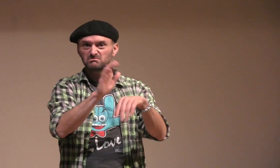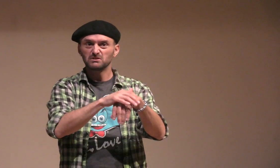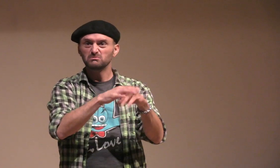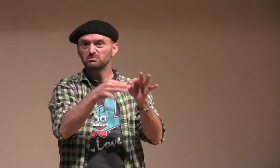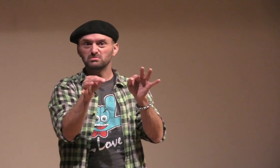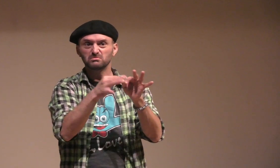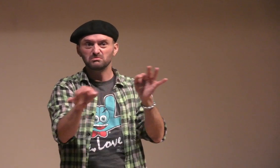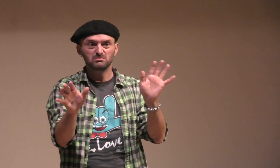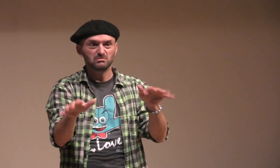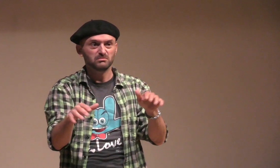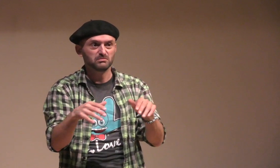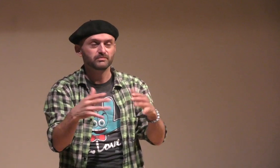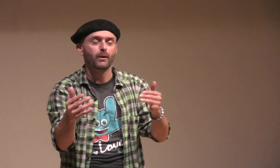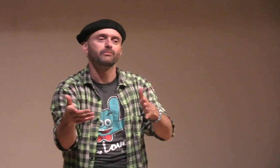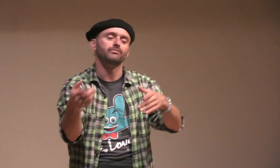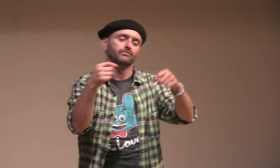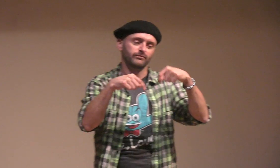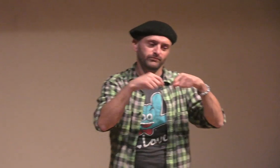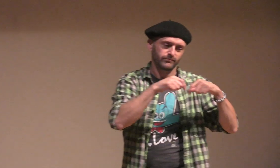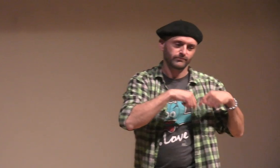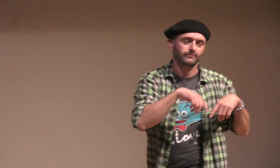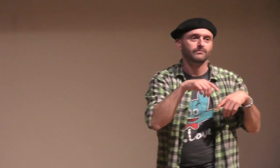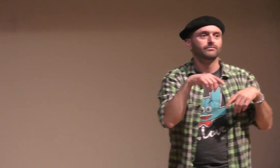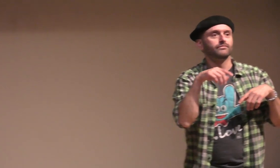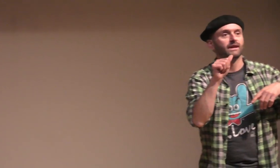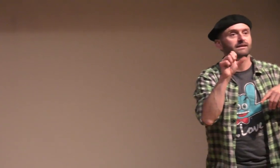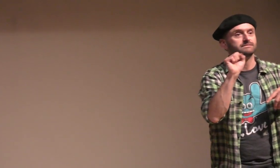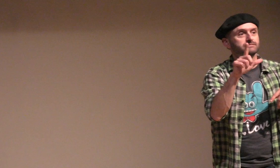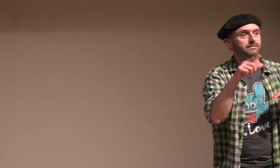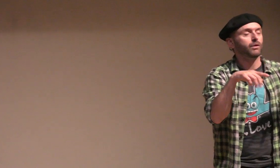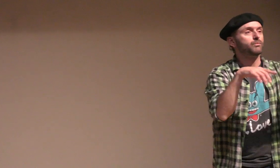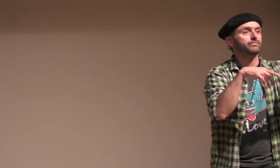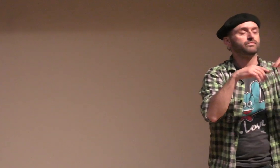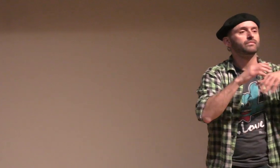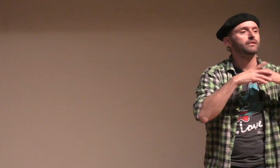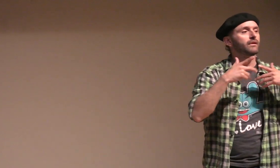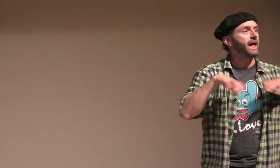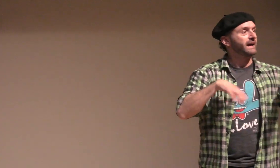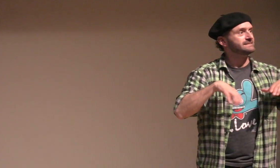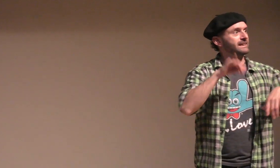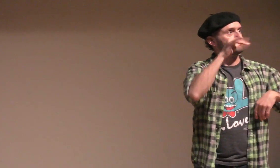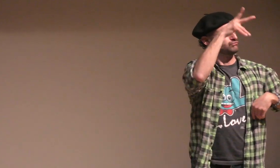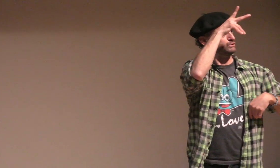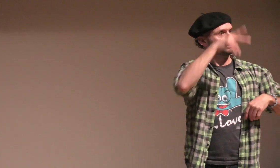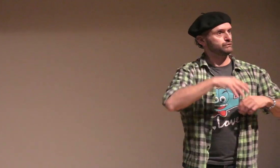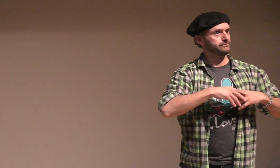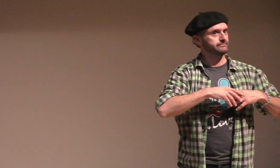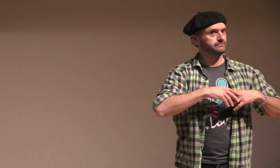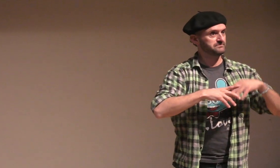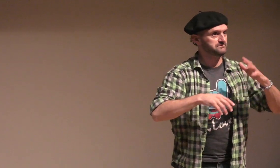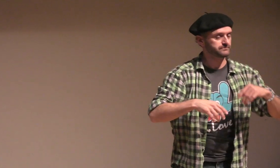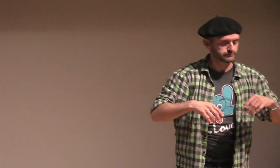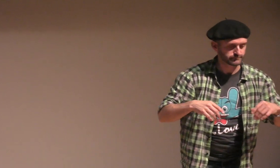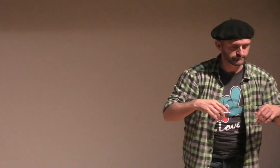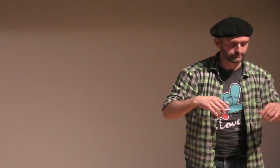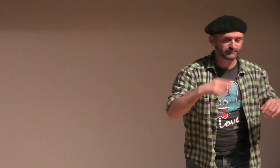So that's basically the English of it. Now let me go back and show you ASL, but I'll be acting as the rooster,